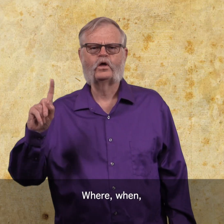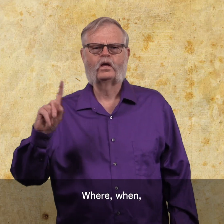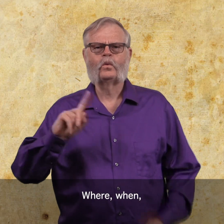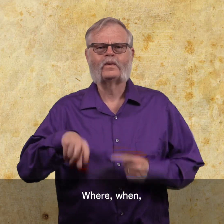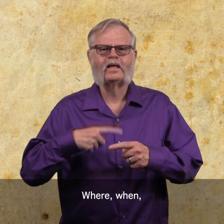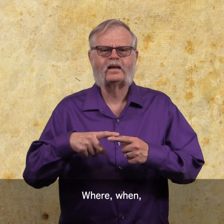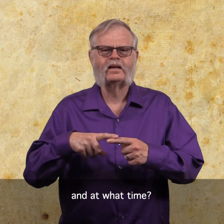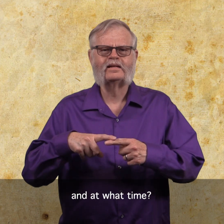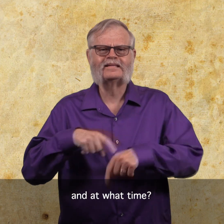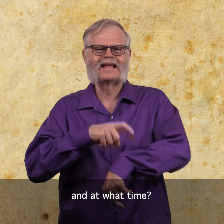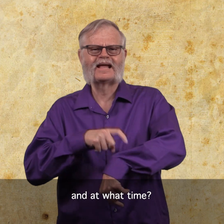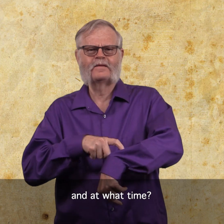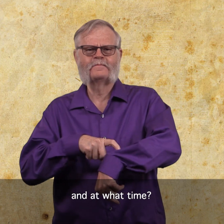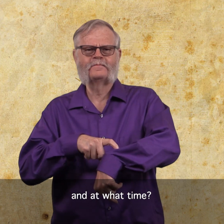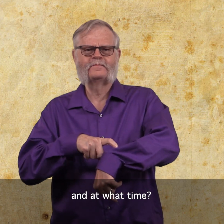Where, when, and at what time?